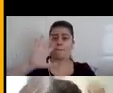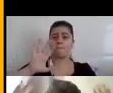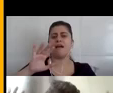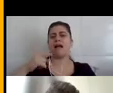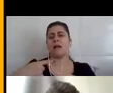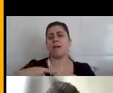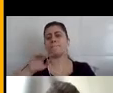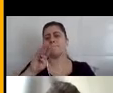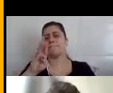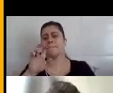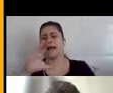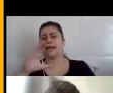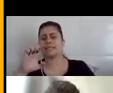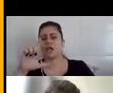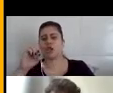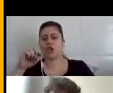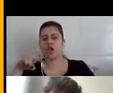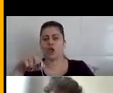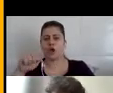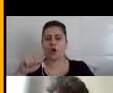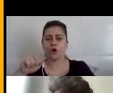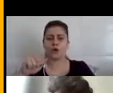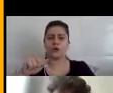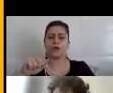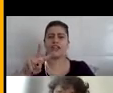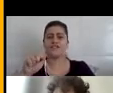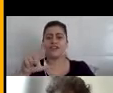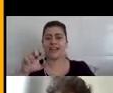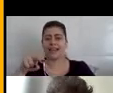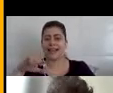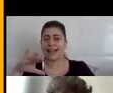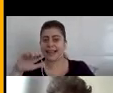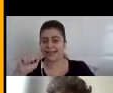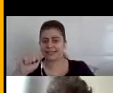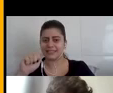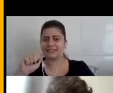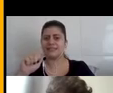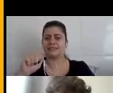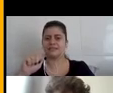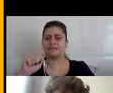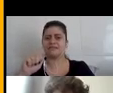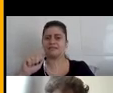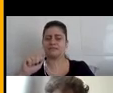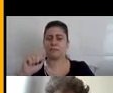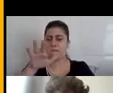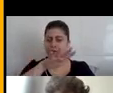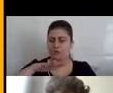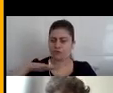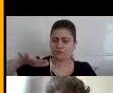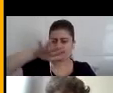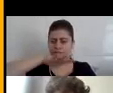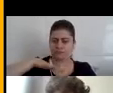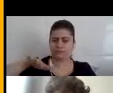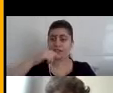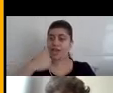let's say in the Mediterranean context. And I am very, very happy to tell you that